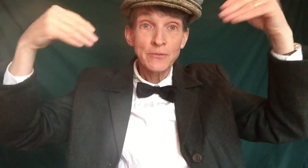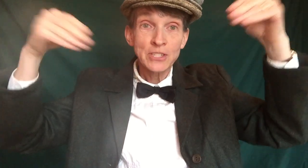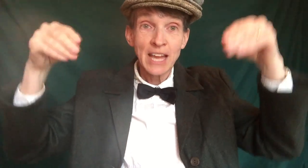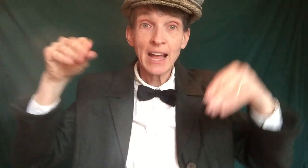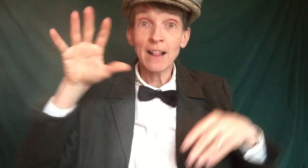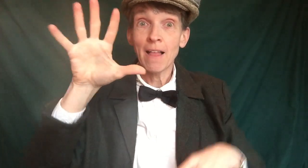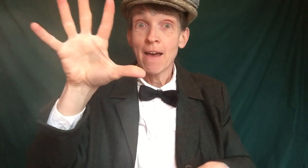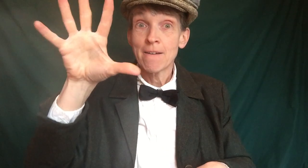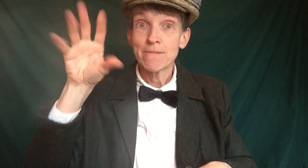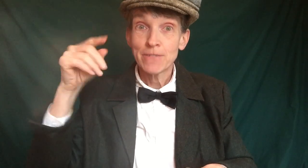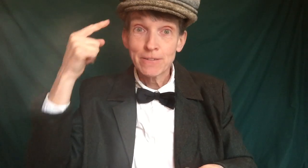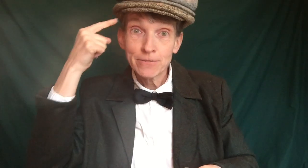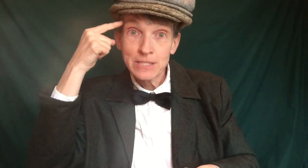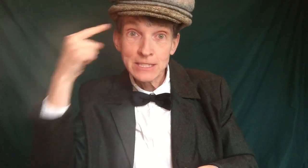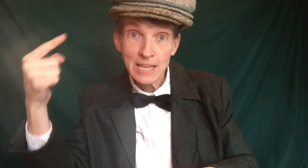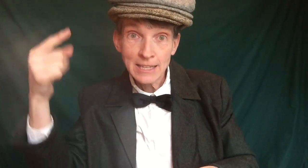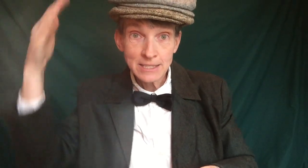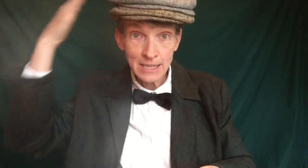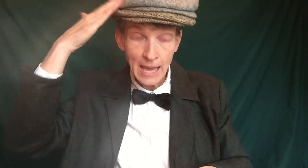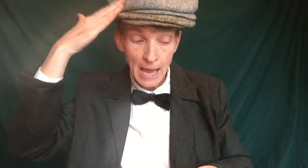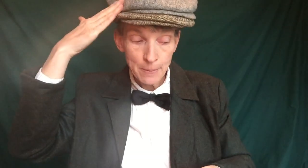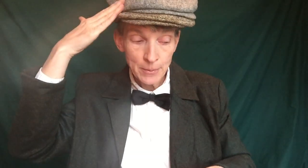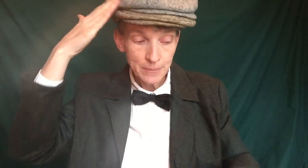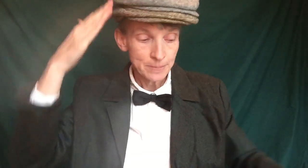for sale! 50 cents a cap!"